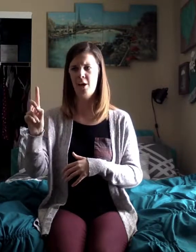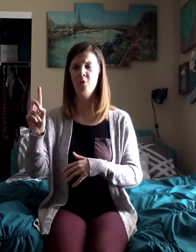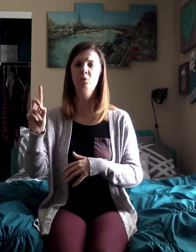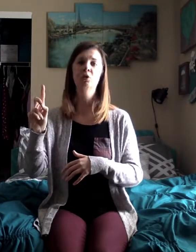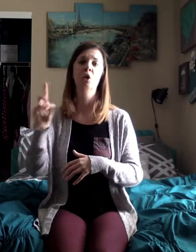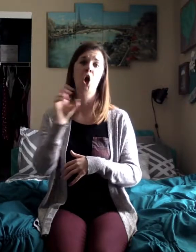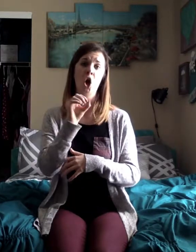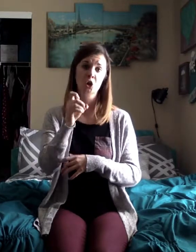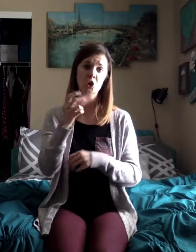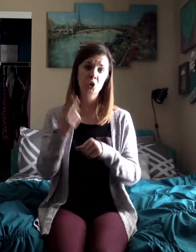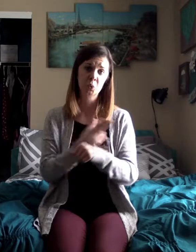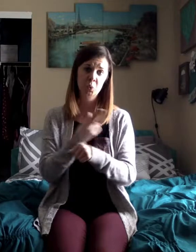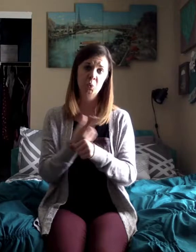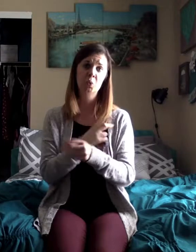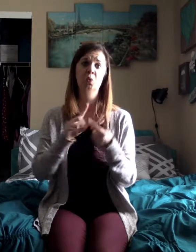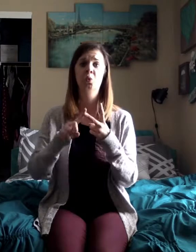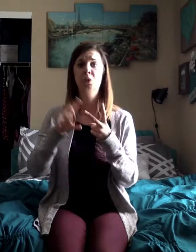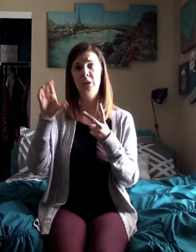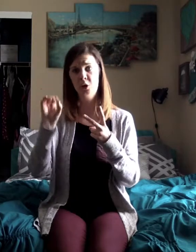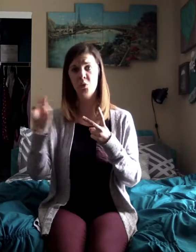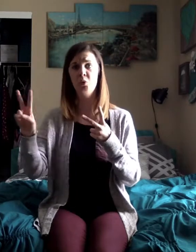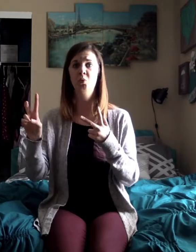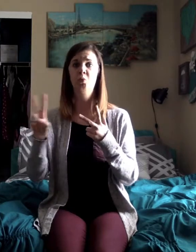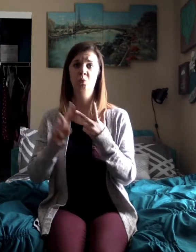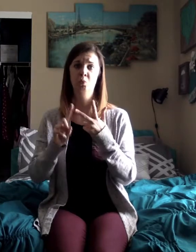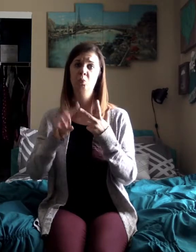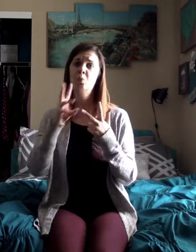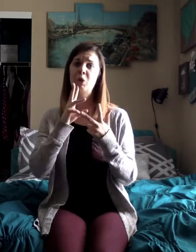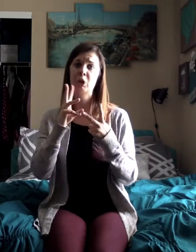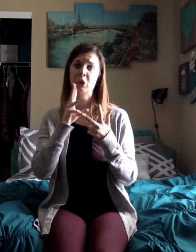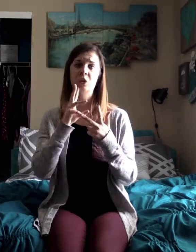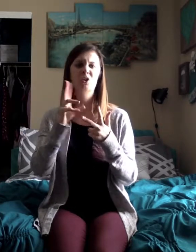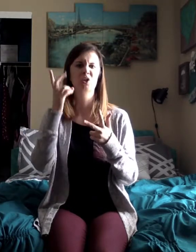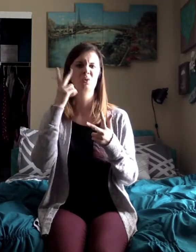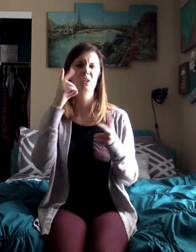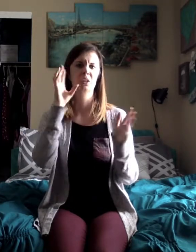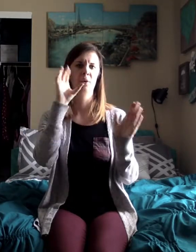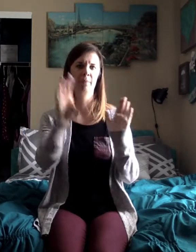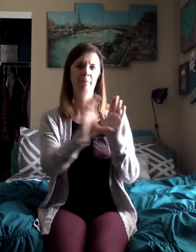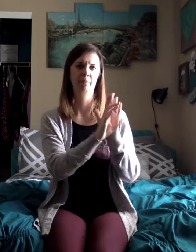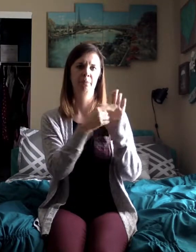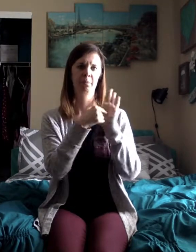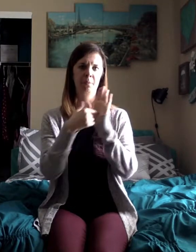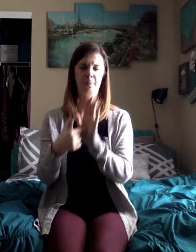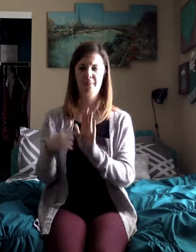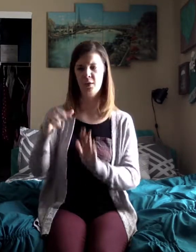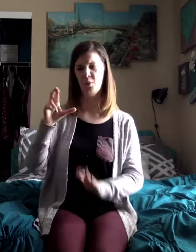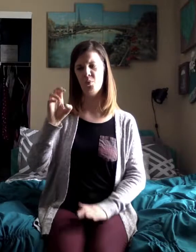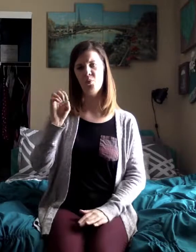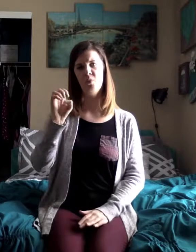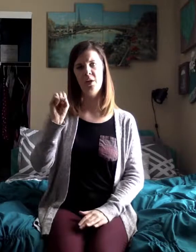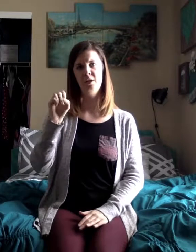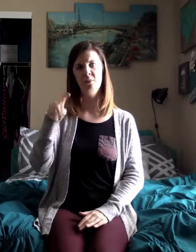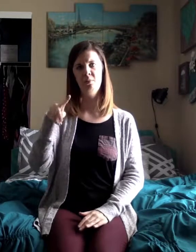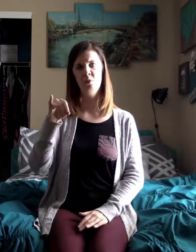forms energy and carbon dioxide and water. So here's a graphic look at respiration. So oxygen is taken in